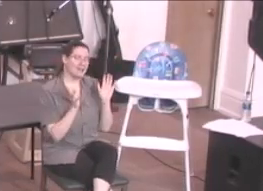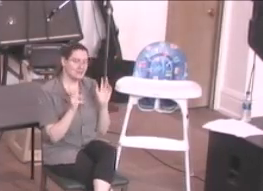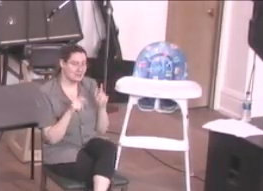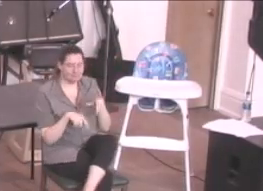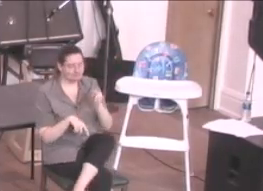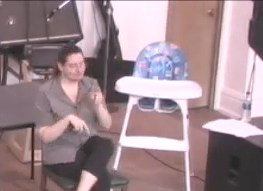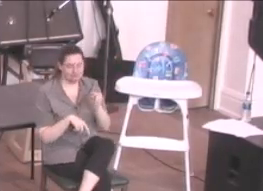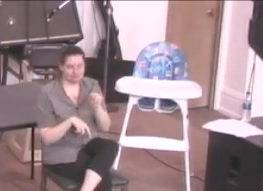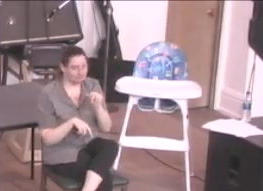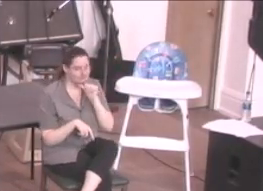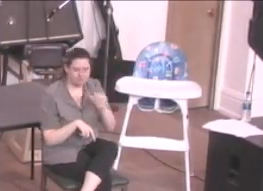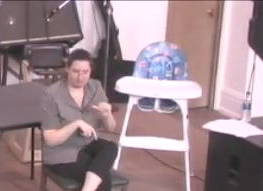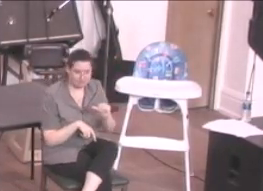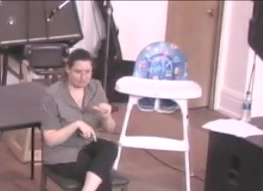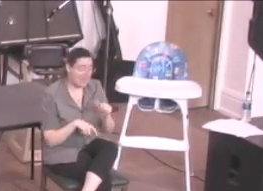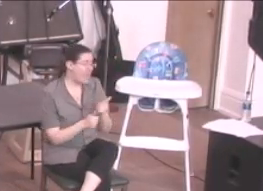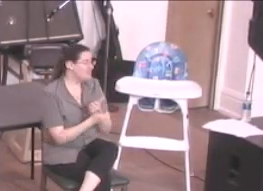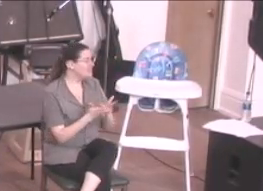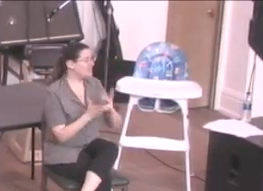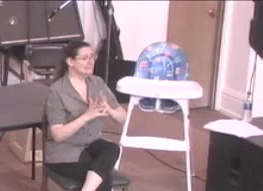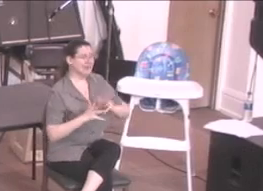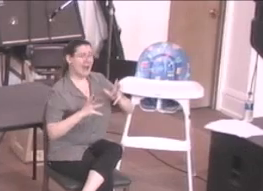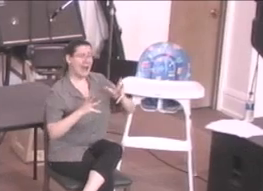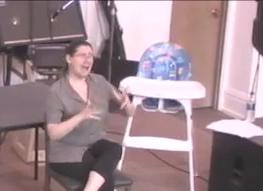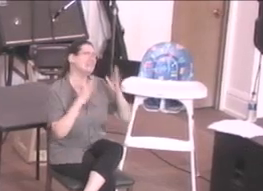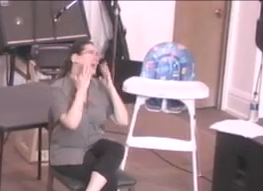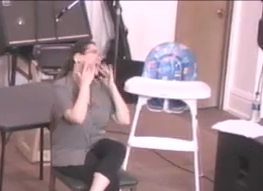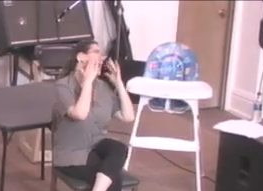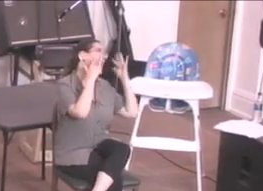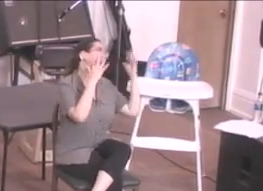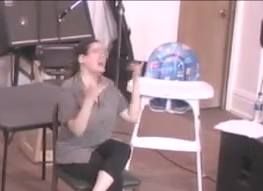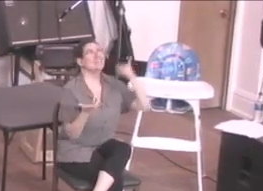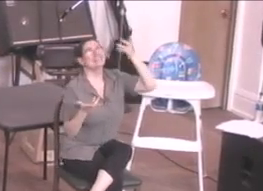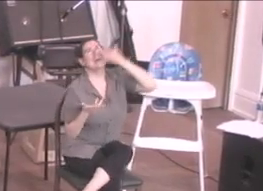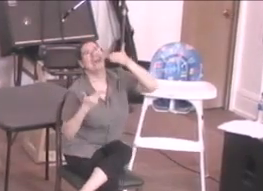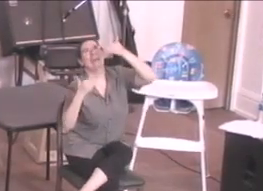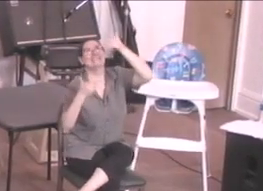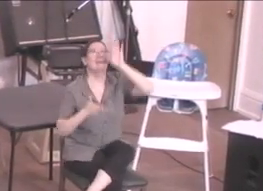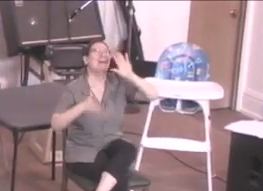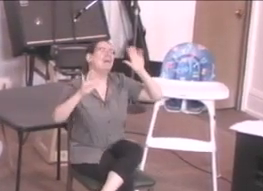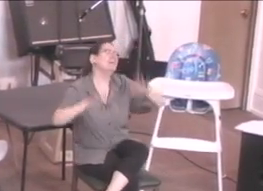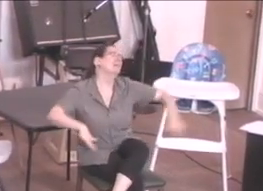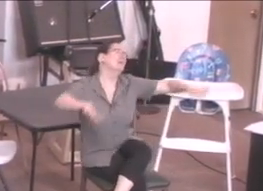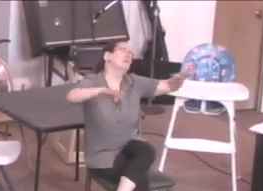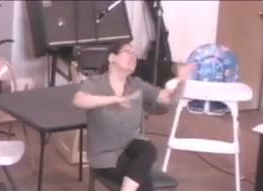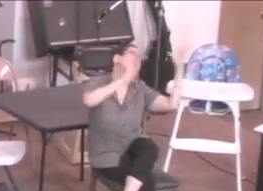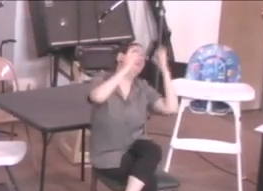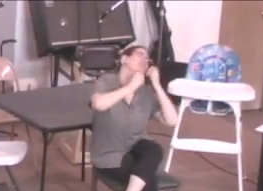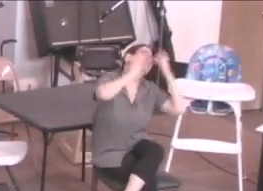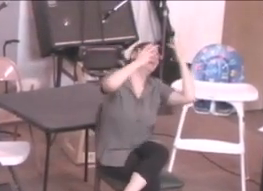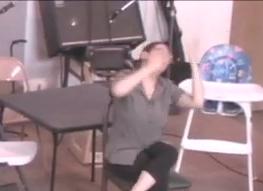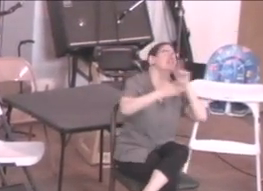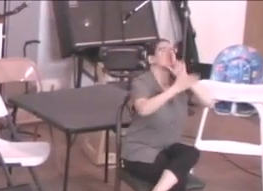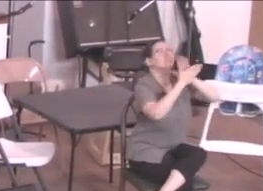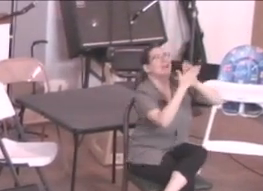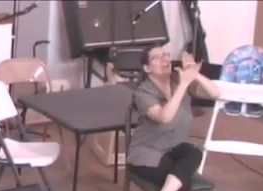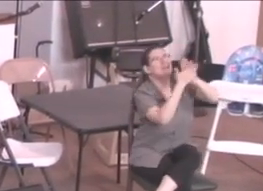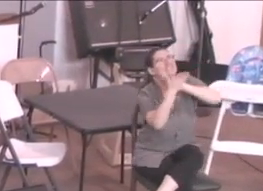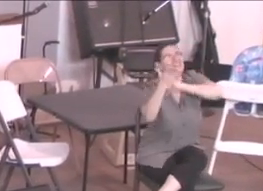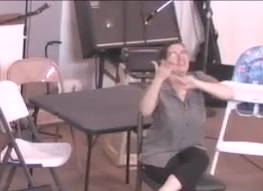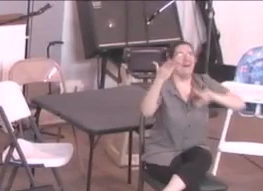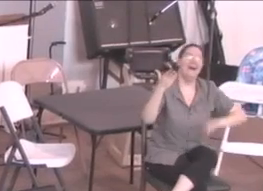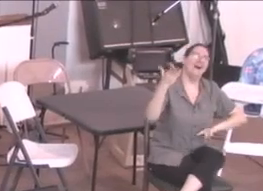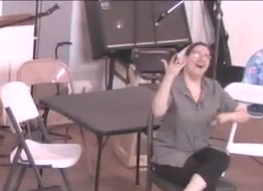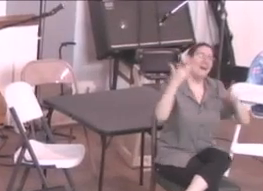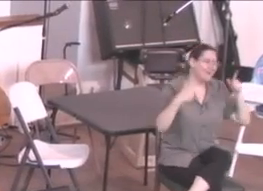Whoo, everything's just flying. Man, God is so good. Praise the Lord.